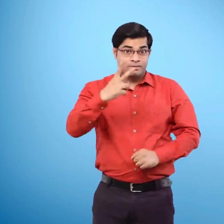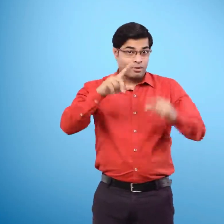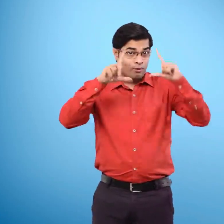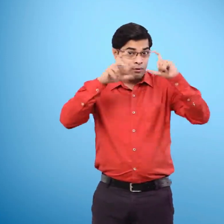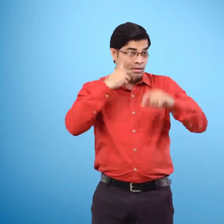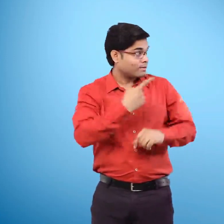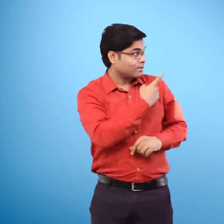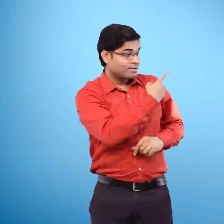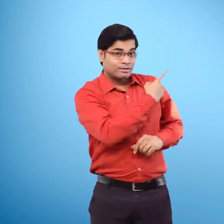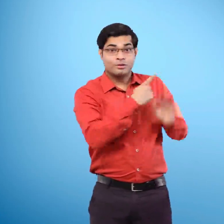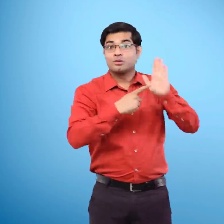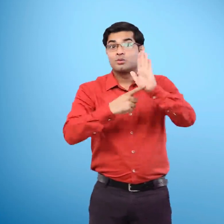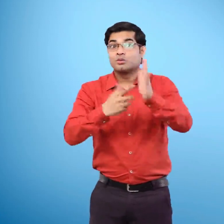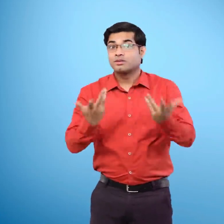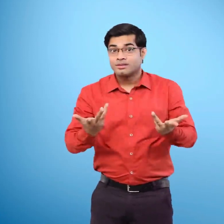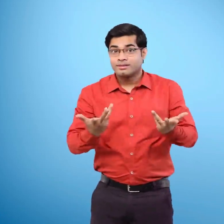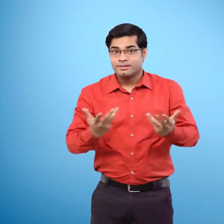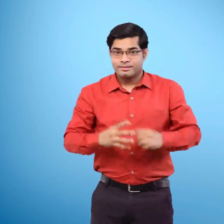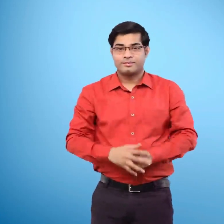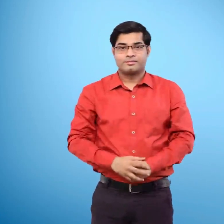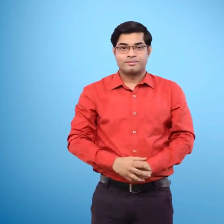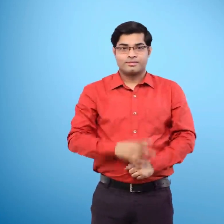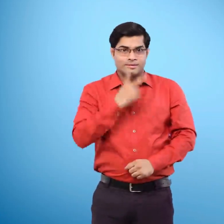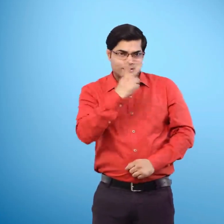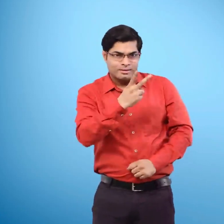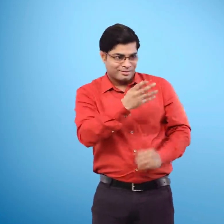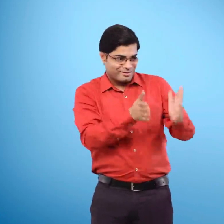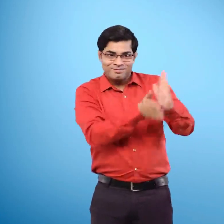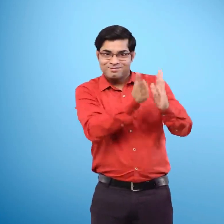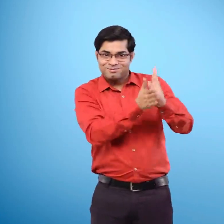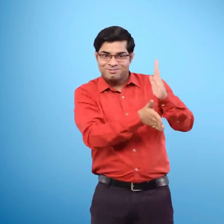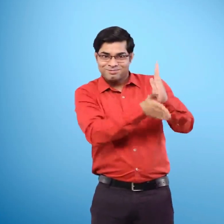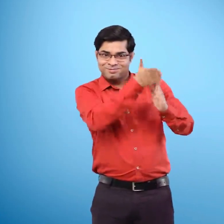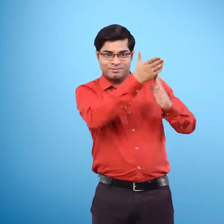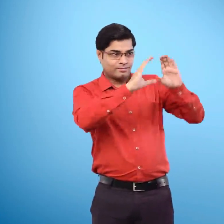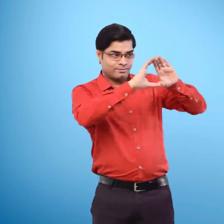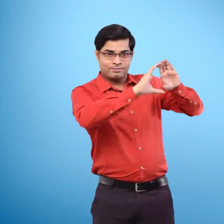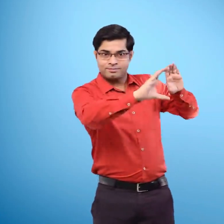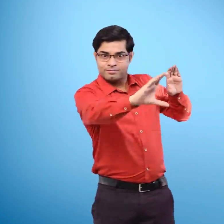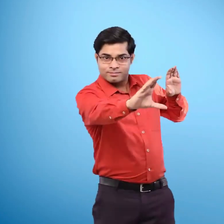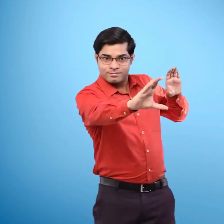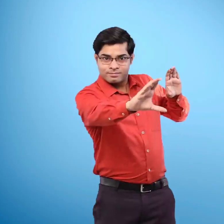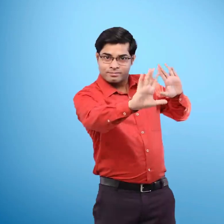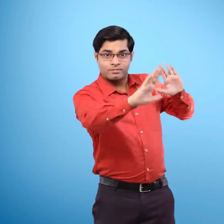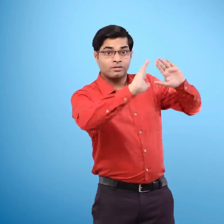Picture 1 shows a boundary wall with pattern of iron grill made of curved iron rods.